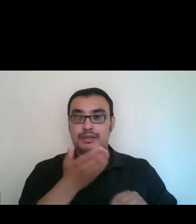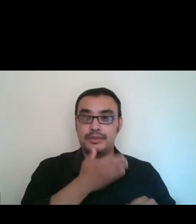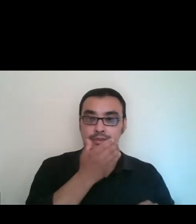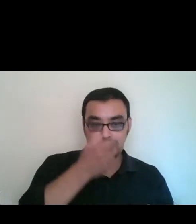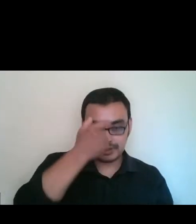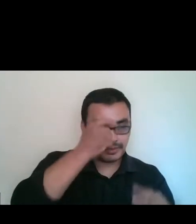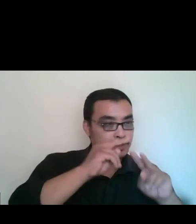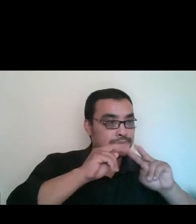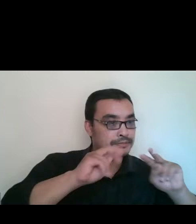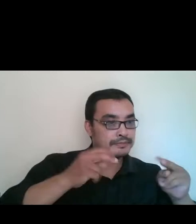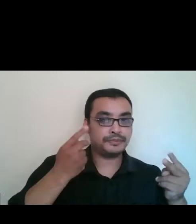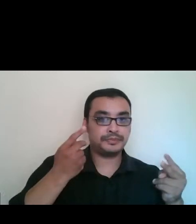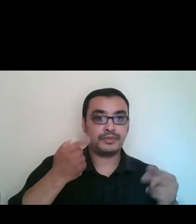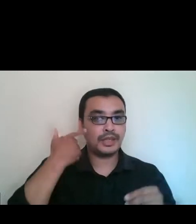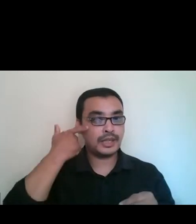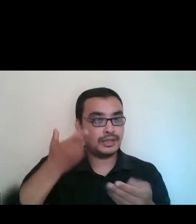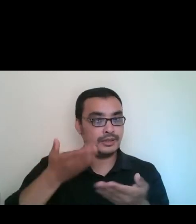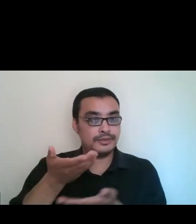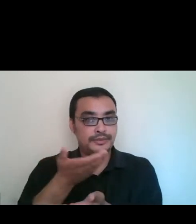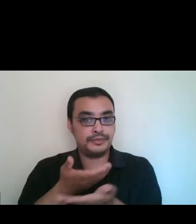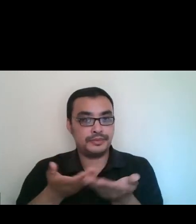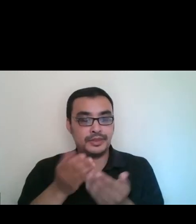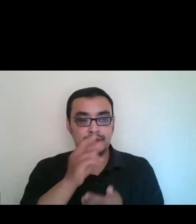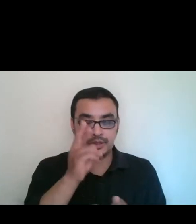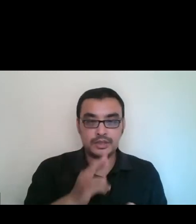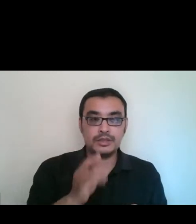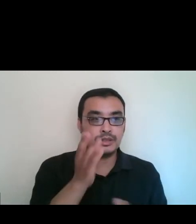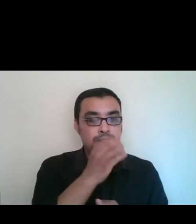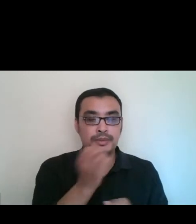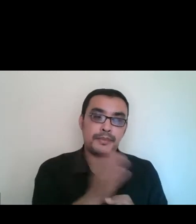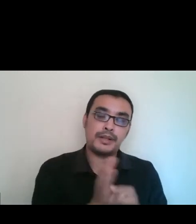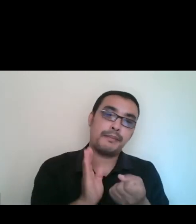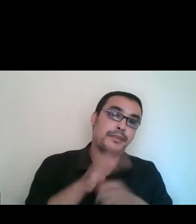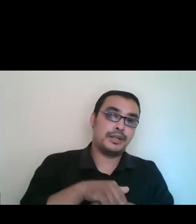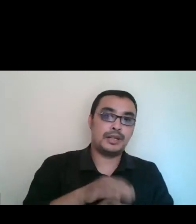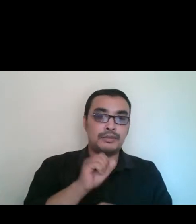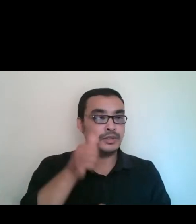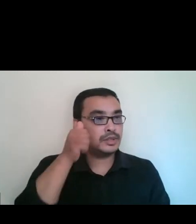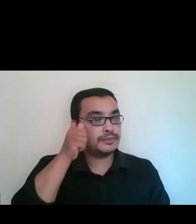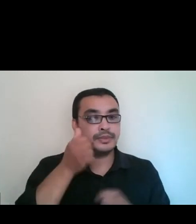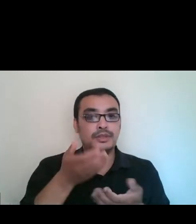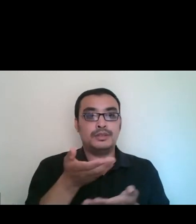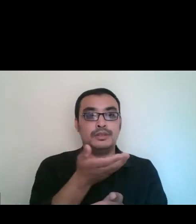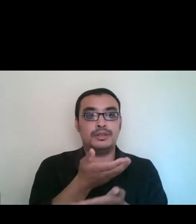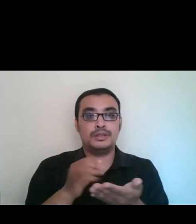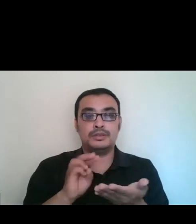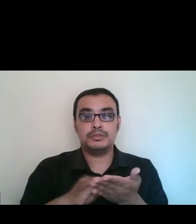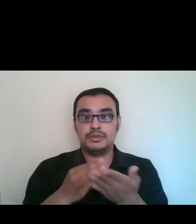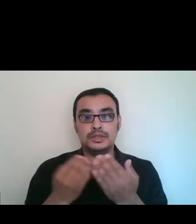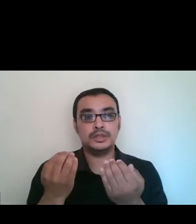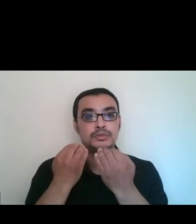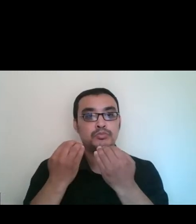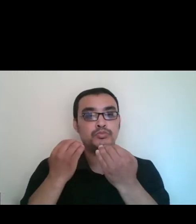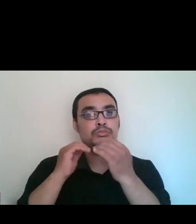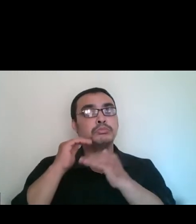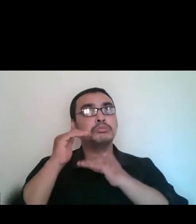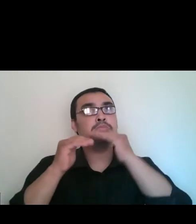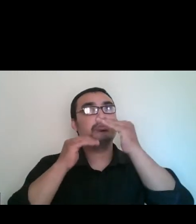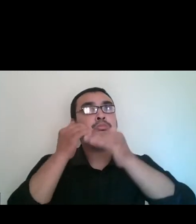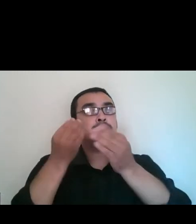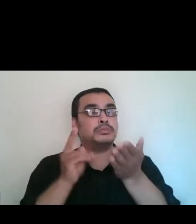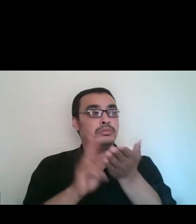analysis, knowledge sharing, and most of all, experiential learning, has increased my desire to learn